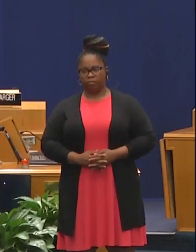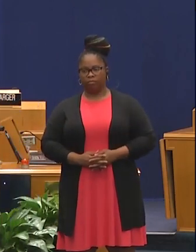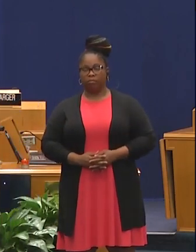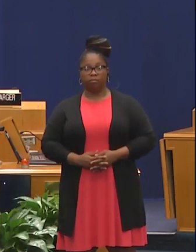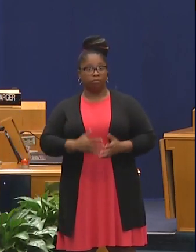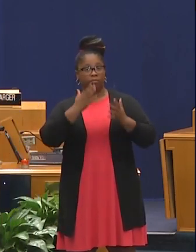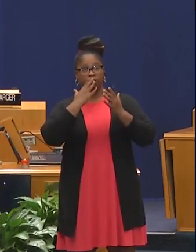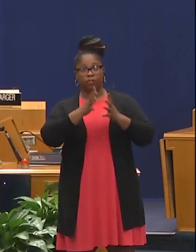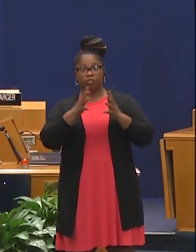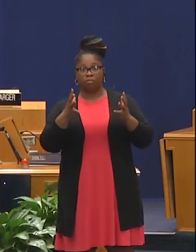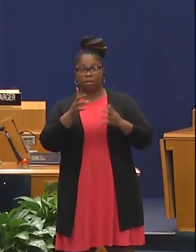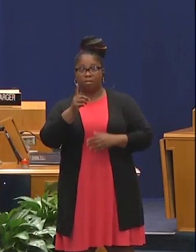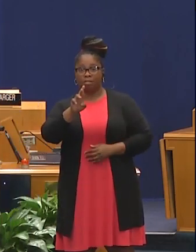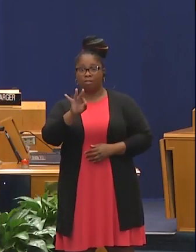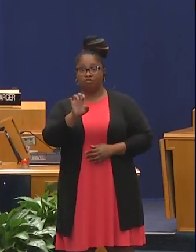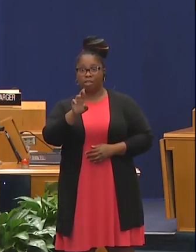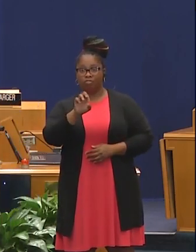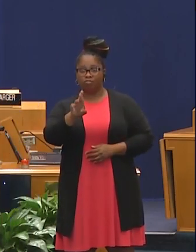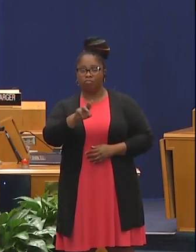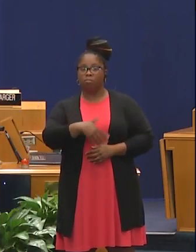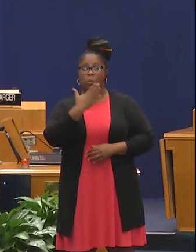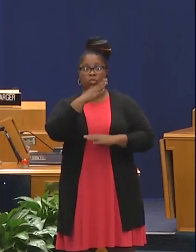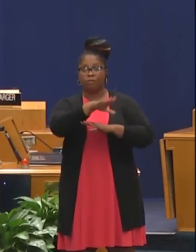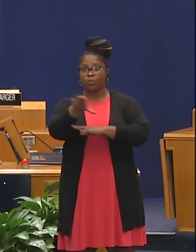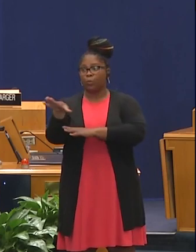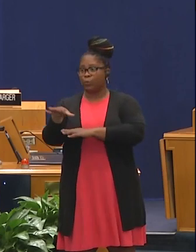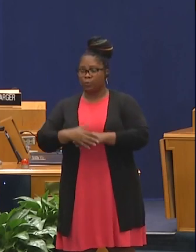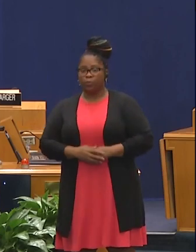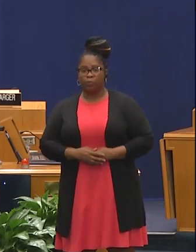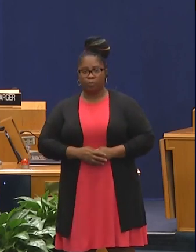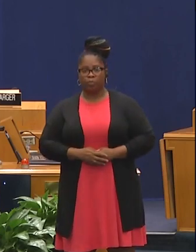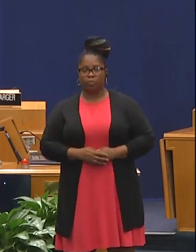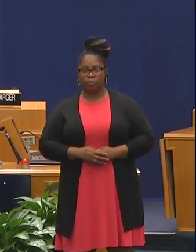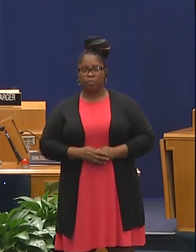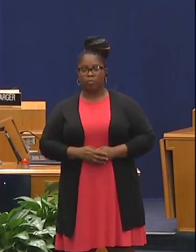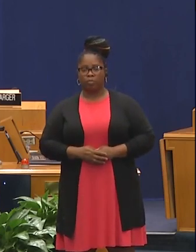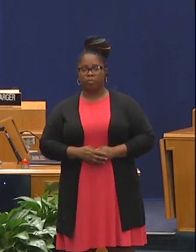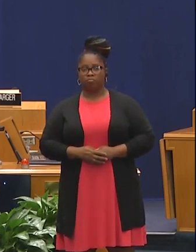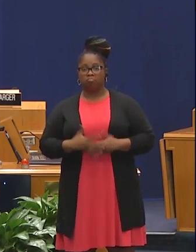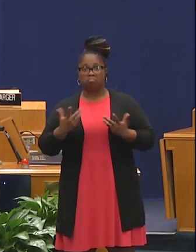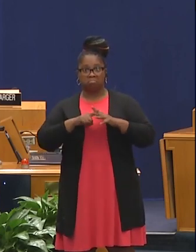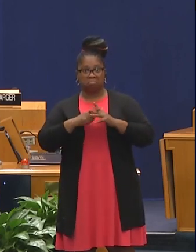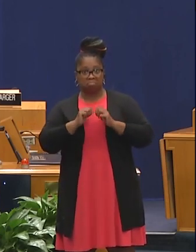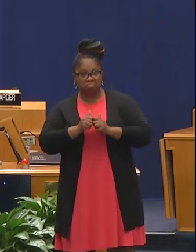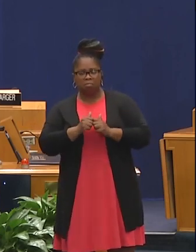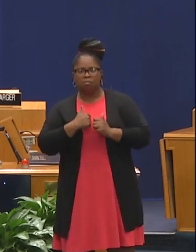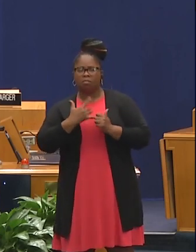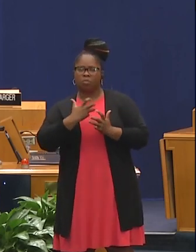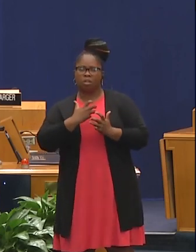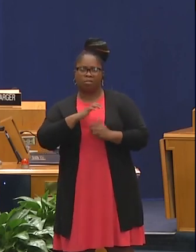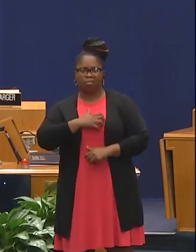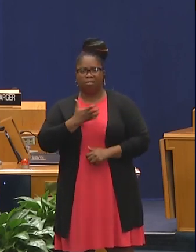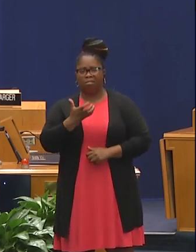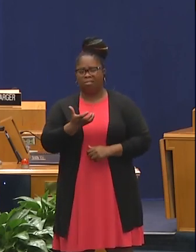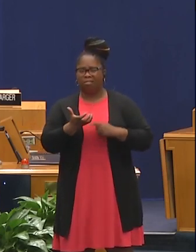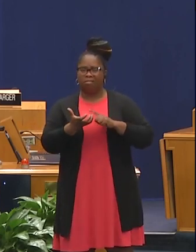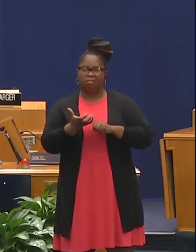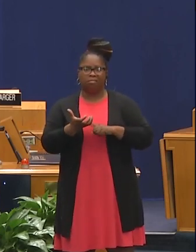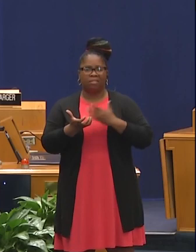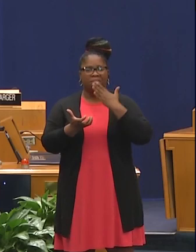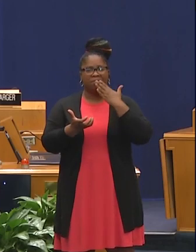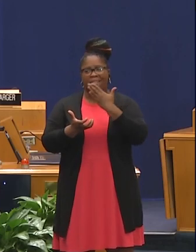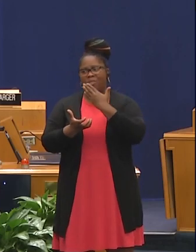Thank you very much, Dr. Ferrer, and good afternoon, everybody. I'd like to start by expressing my heartfelt thanks for the gratitude that the